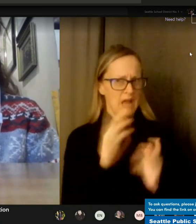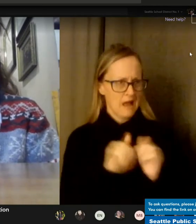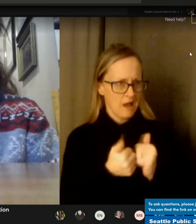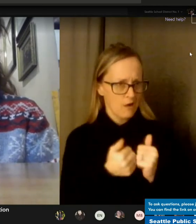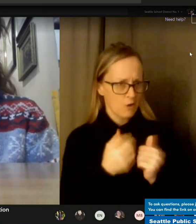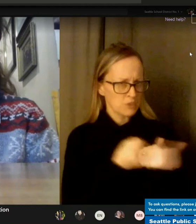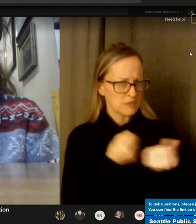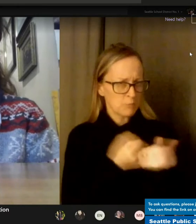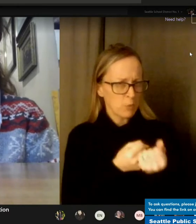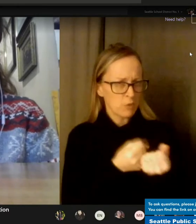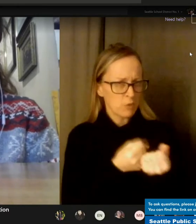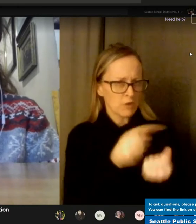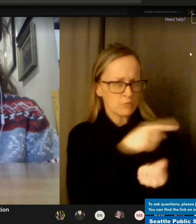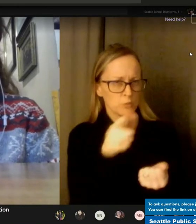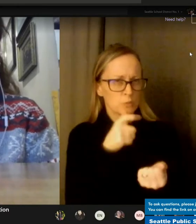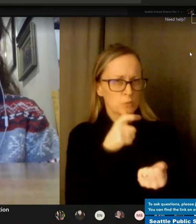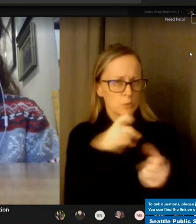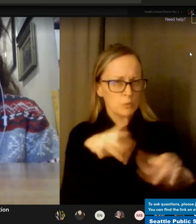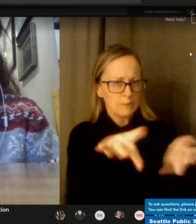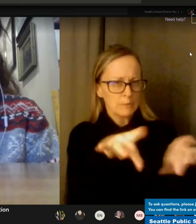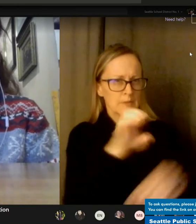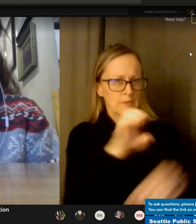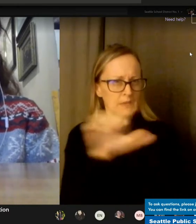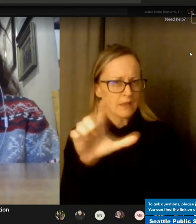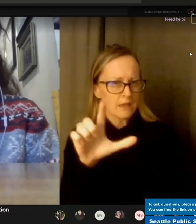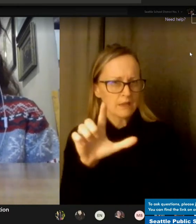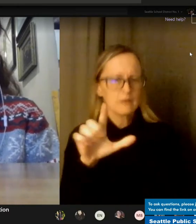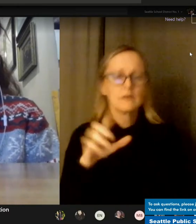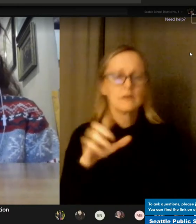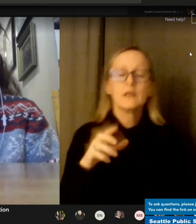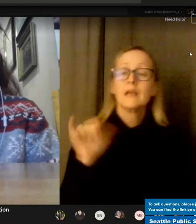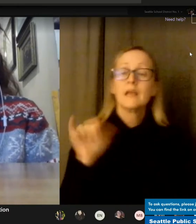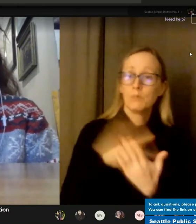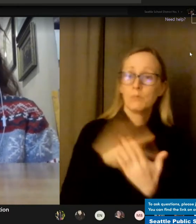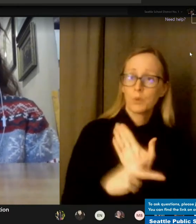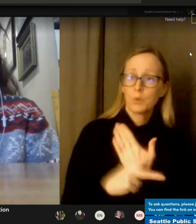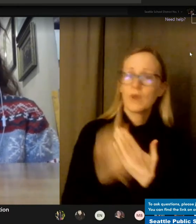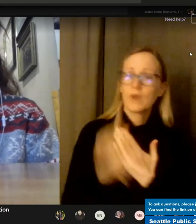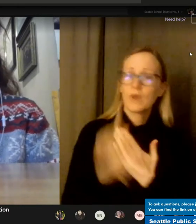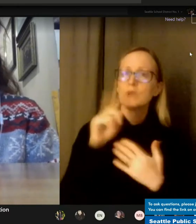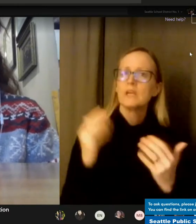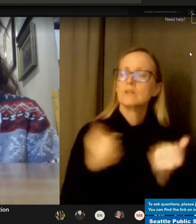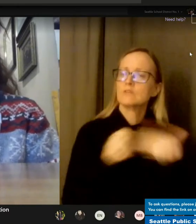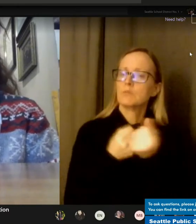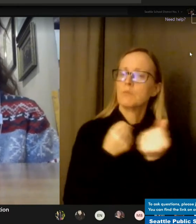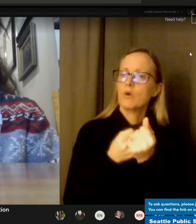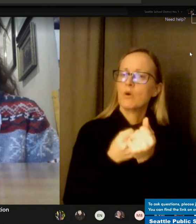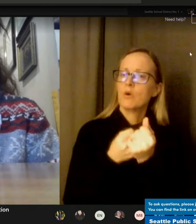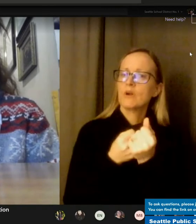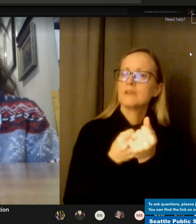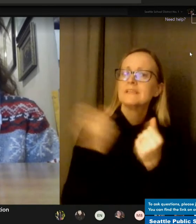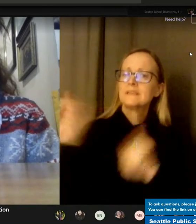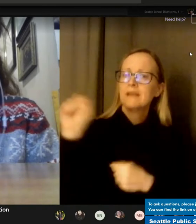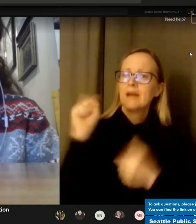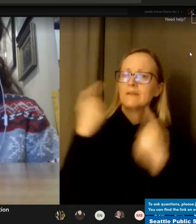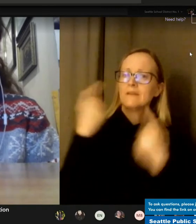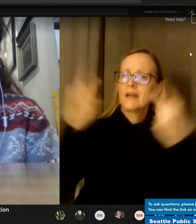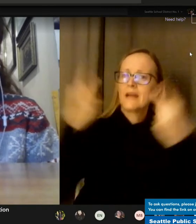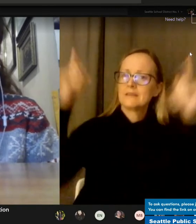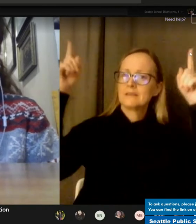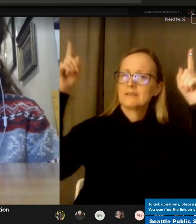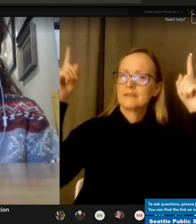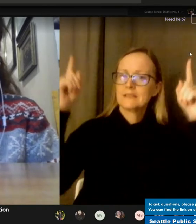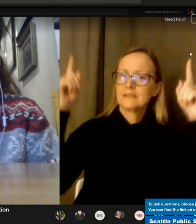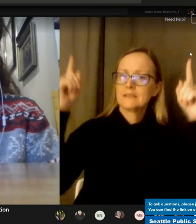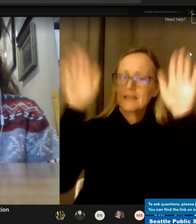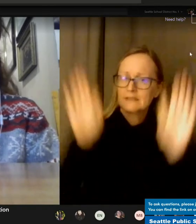English learners? The ELL program upholds Seattle Excellence, our district's current strategic plan. The focus